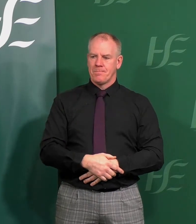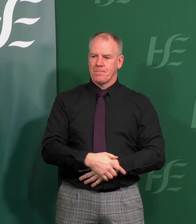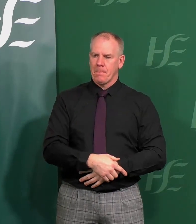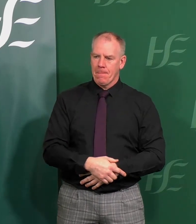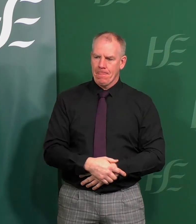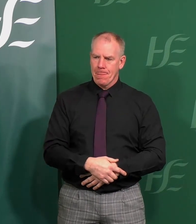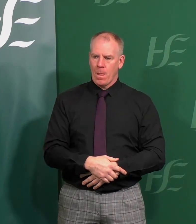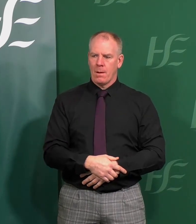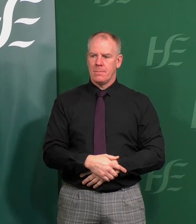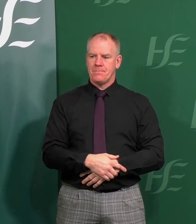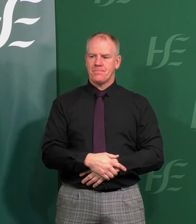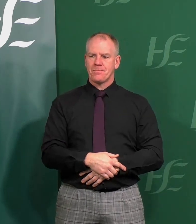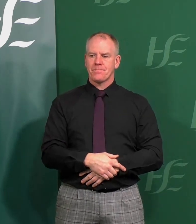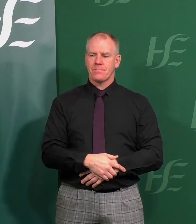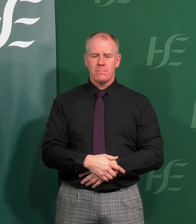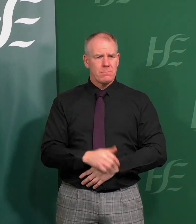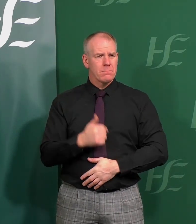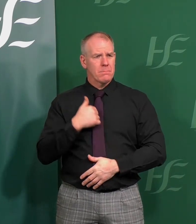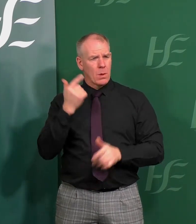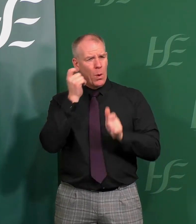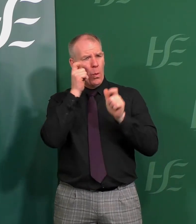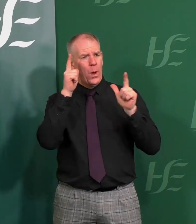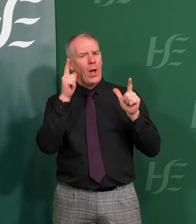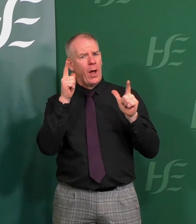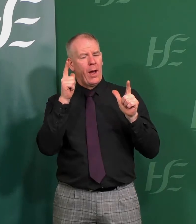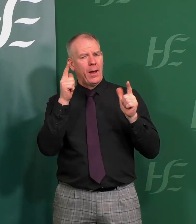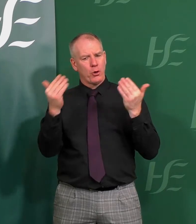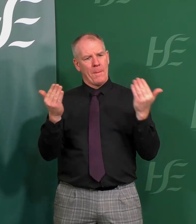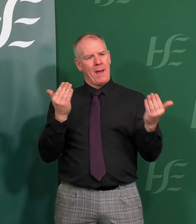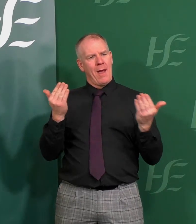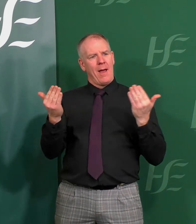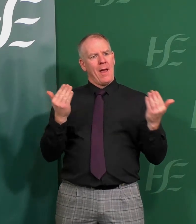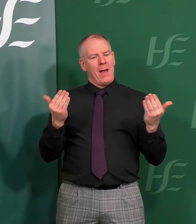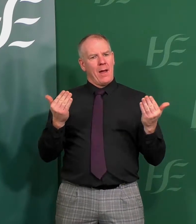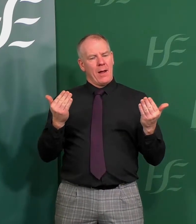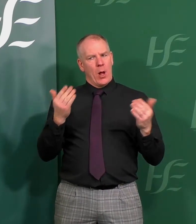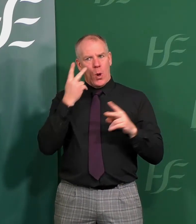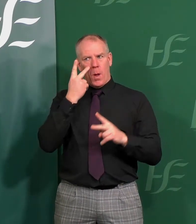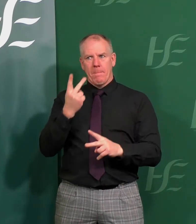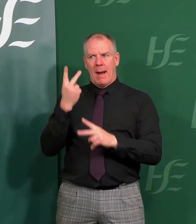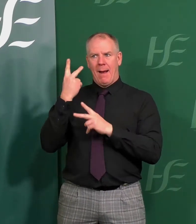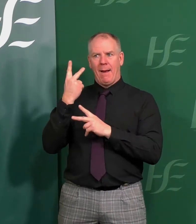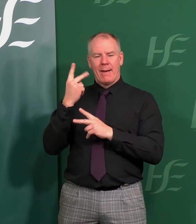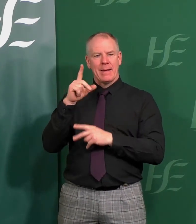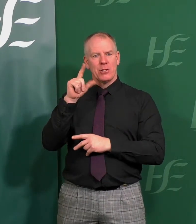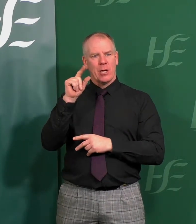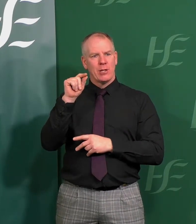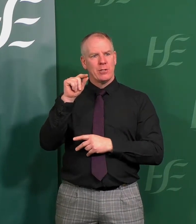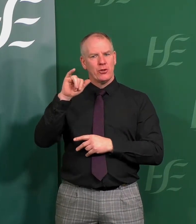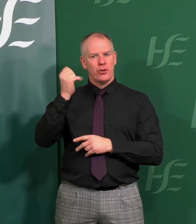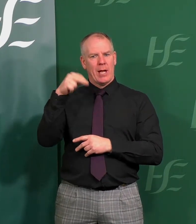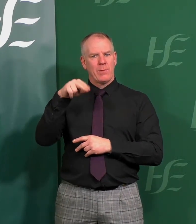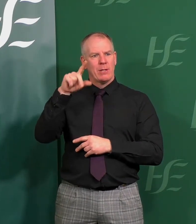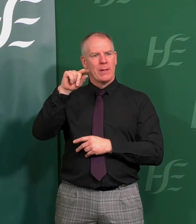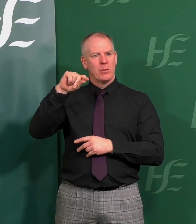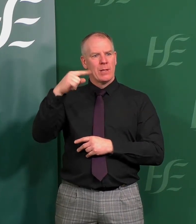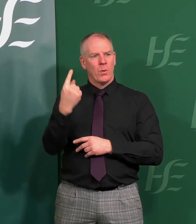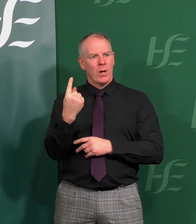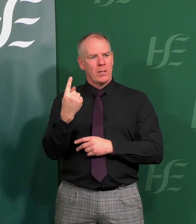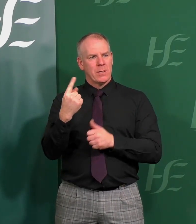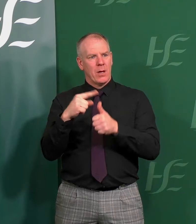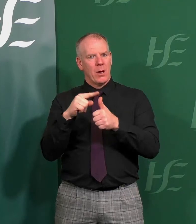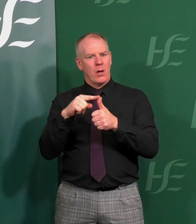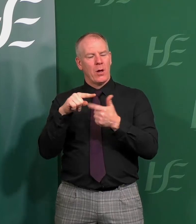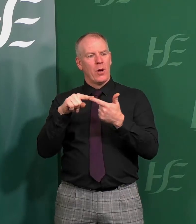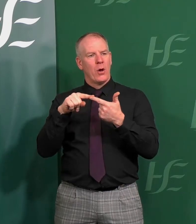And very conscious, there's often comparisons made between this time now, January 2021, versus January of last